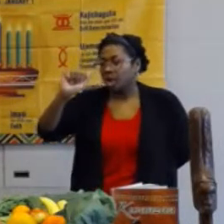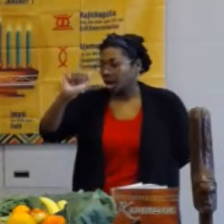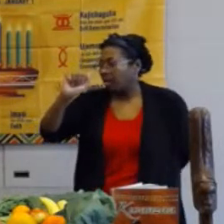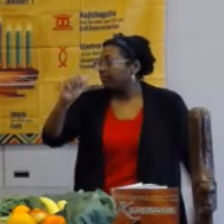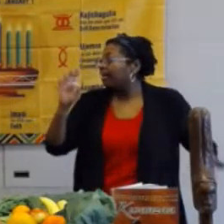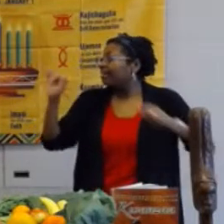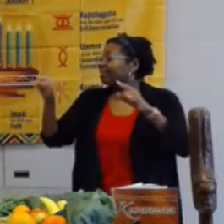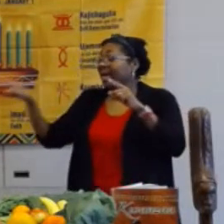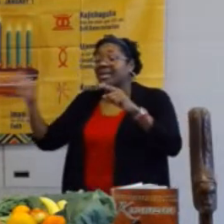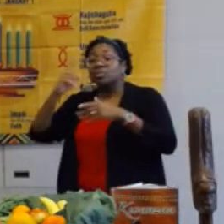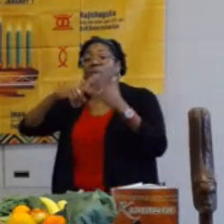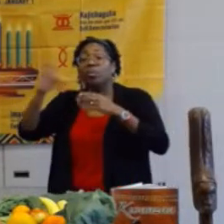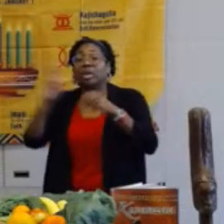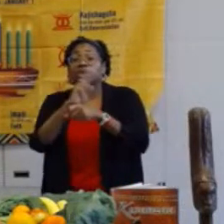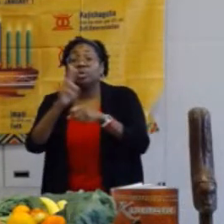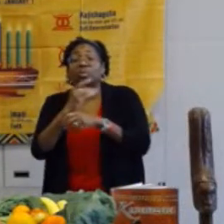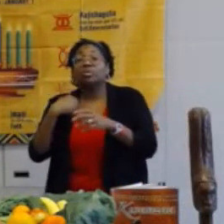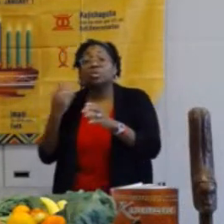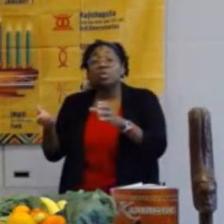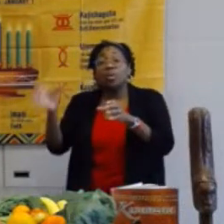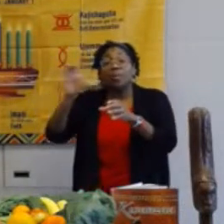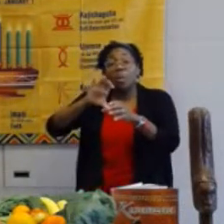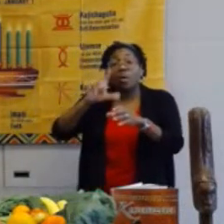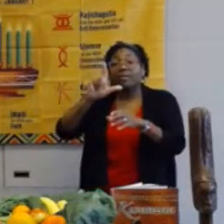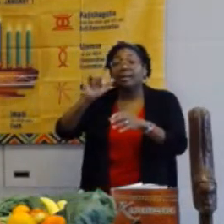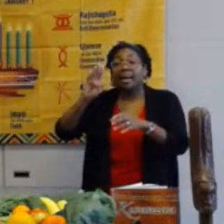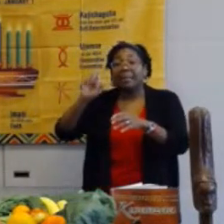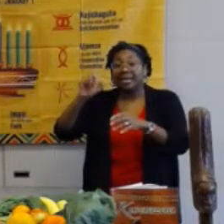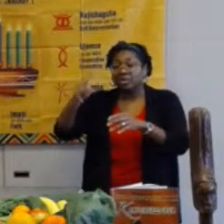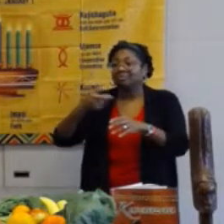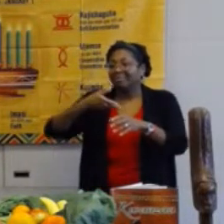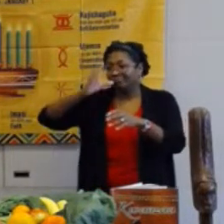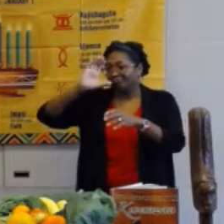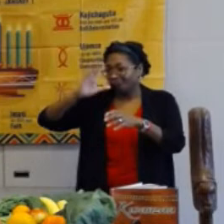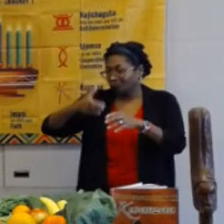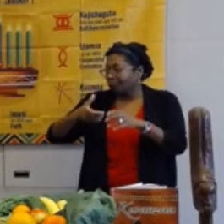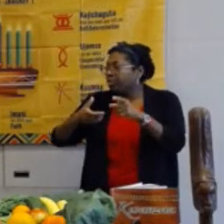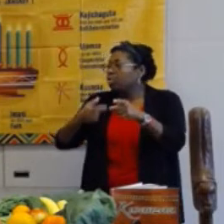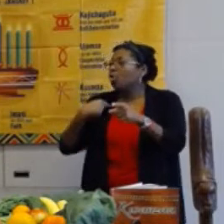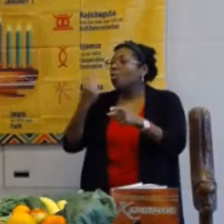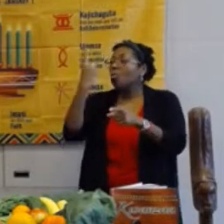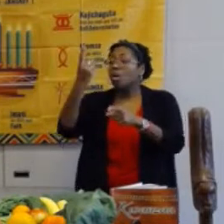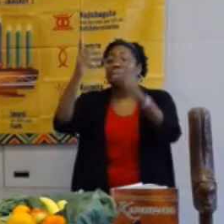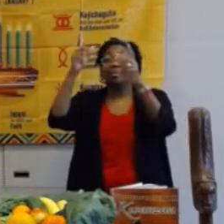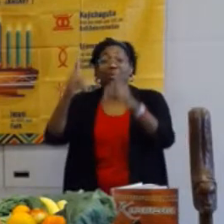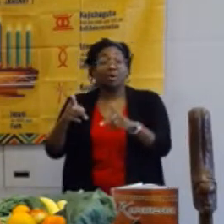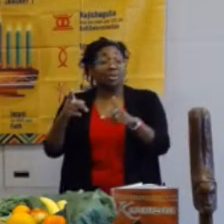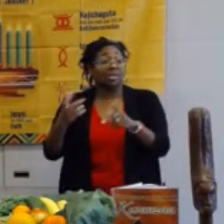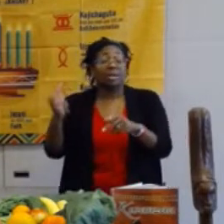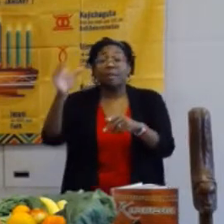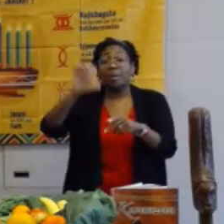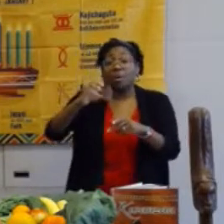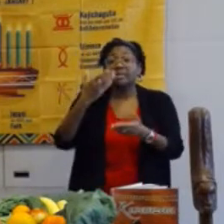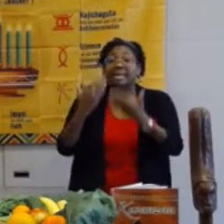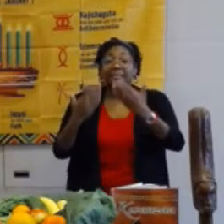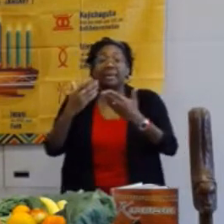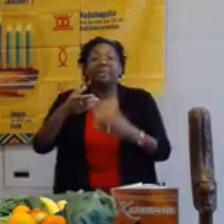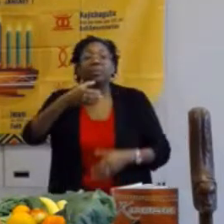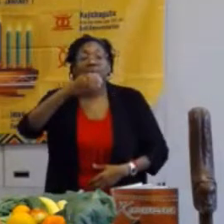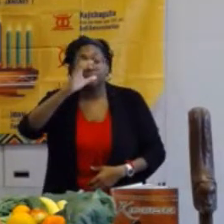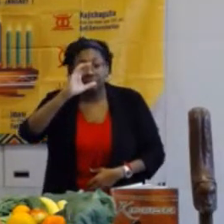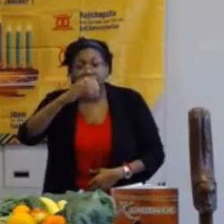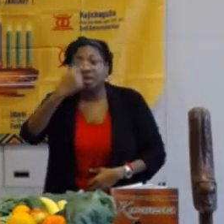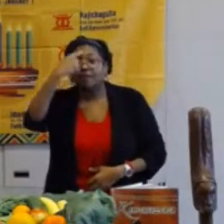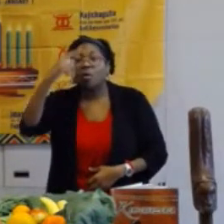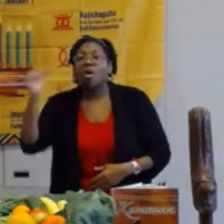the libation. When we do Kwanzaa celebrations in public, one person pours and may take a sip on behalf of everyone, but